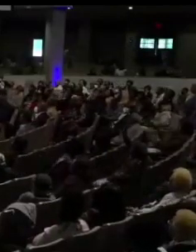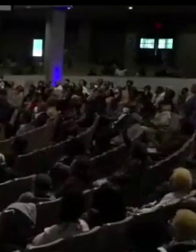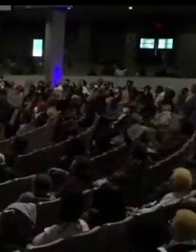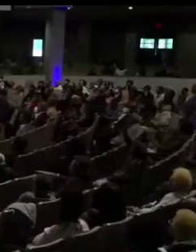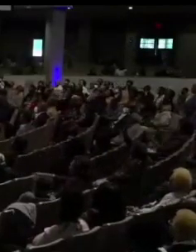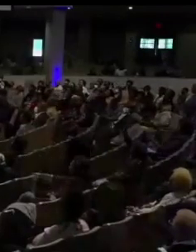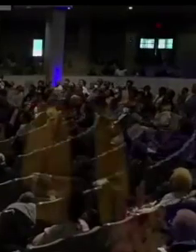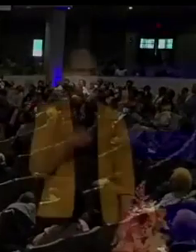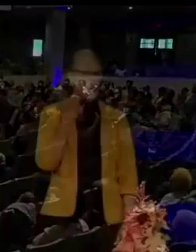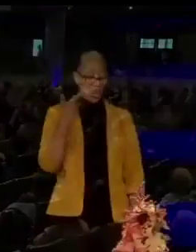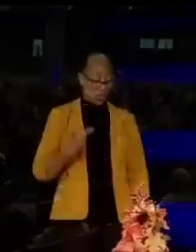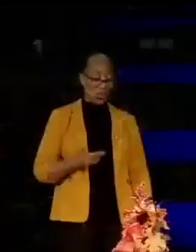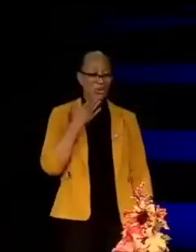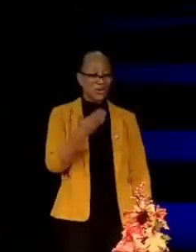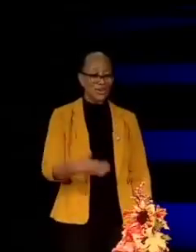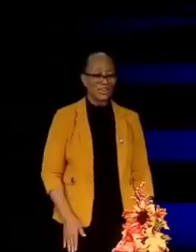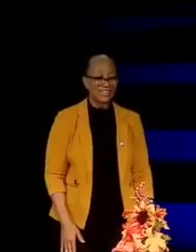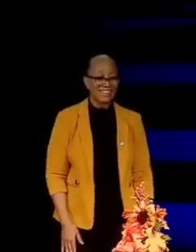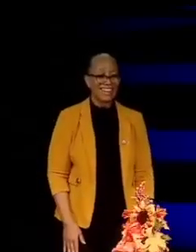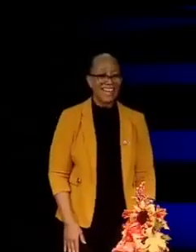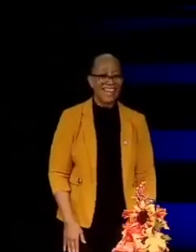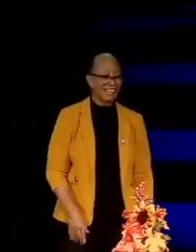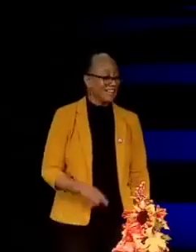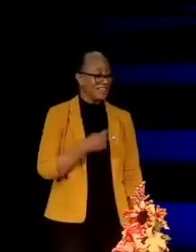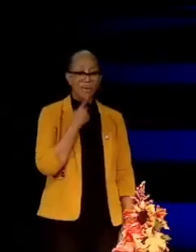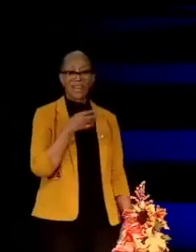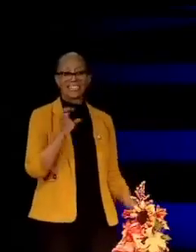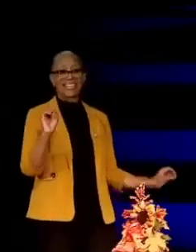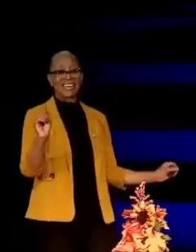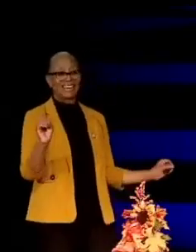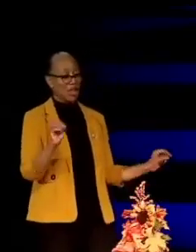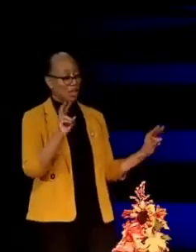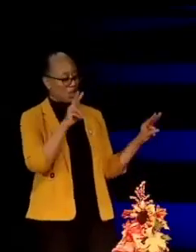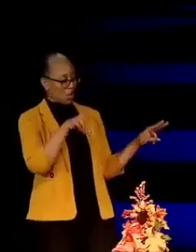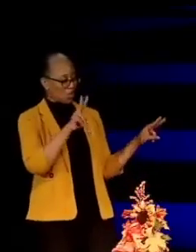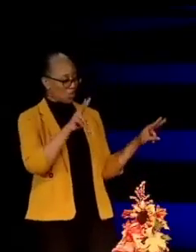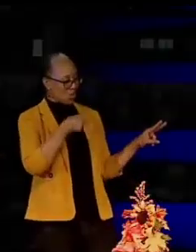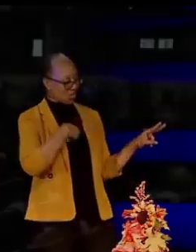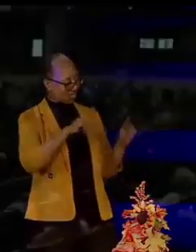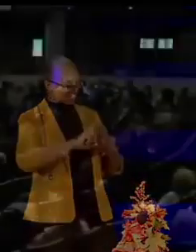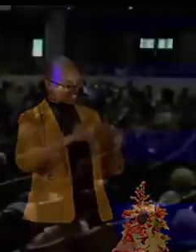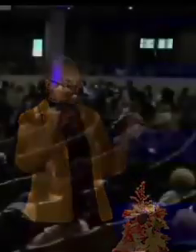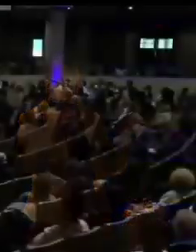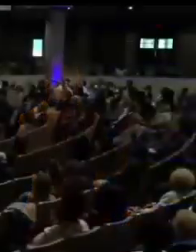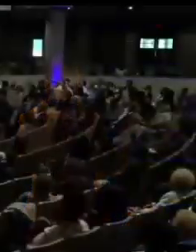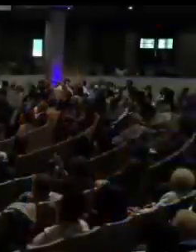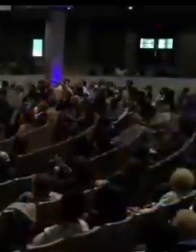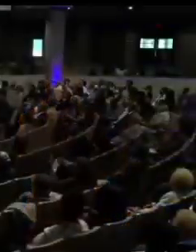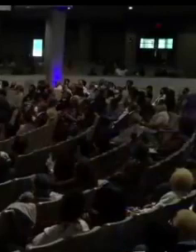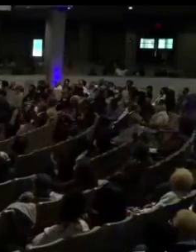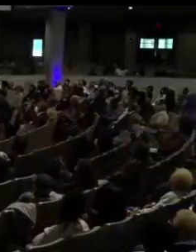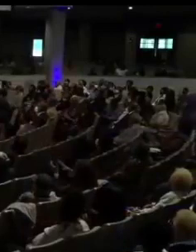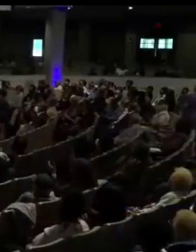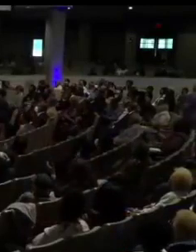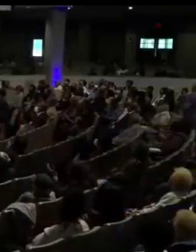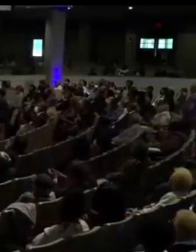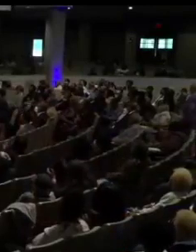And I'm looking good. Y'all ain't saying nothing. Look at your neighbor and say, you don't look like what you've been through, child.